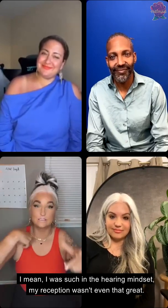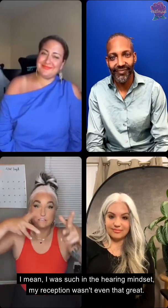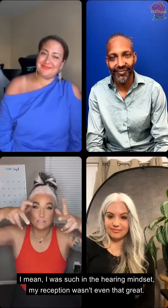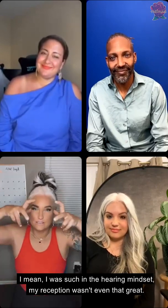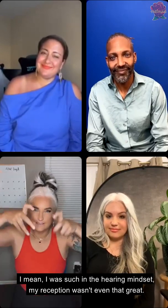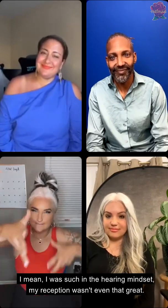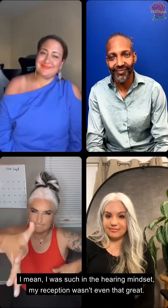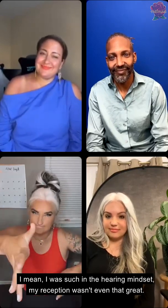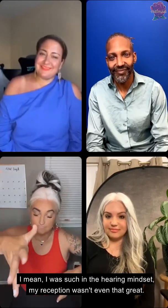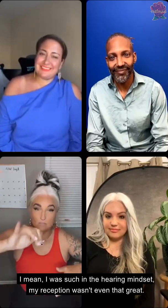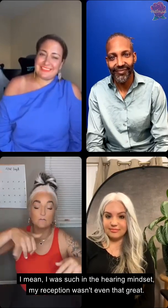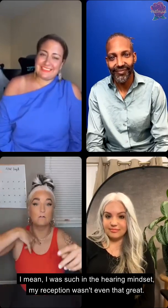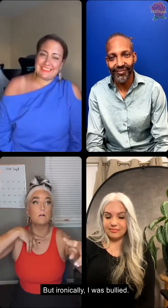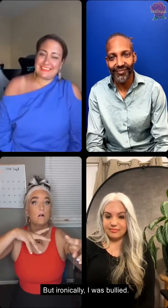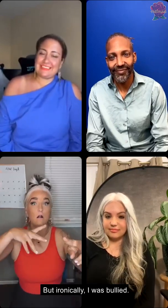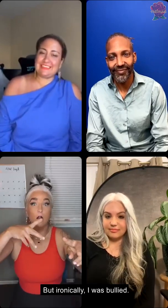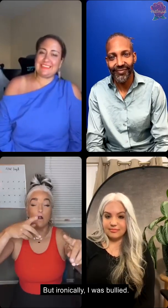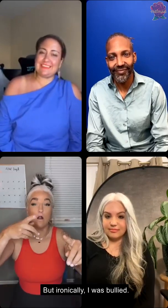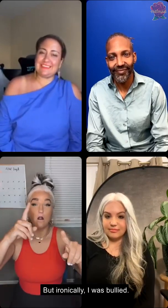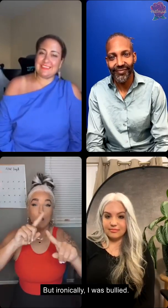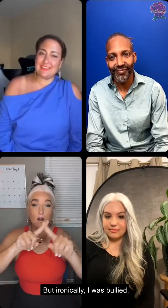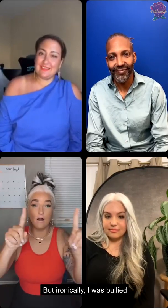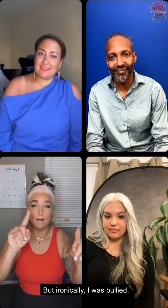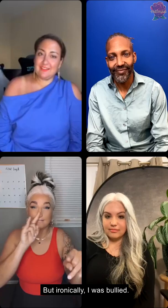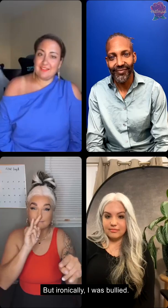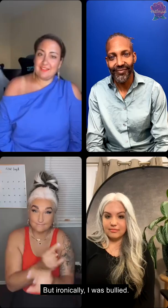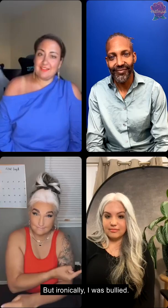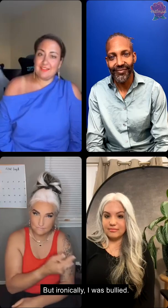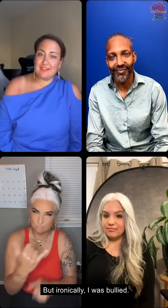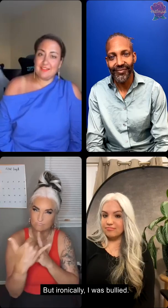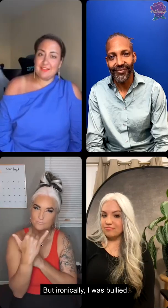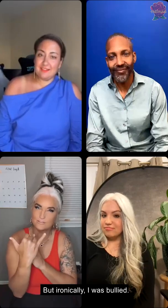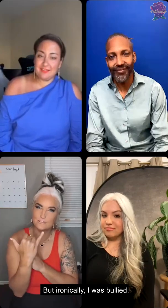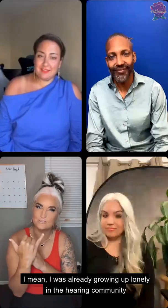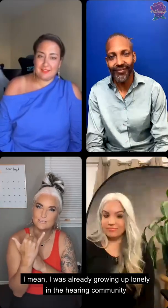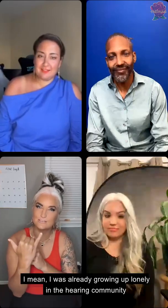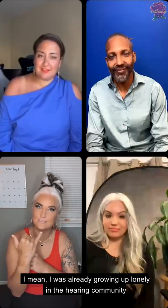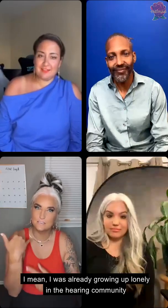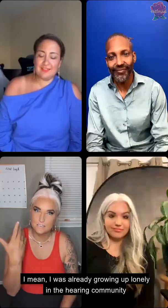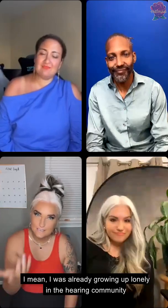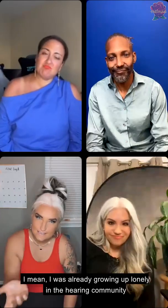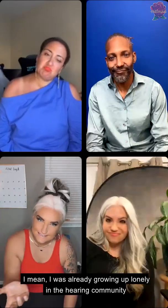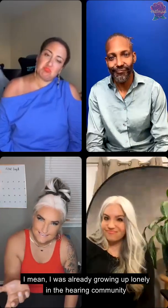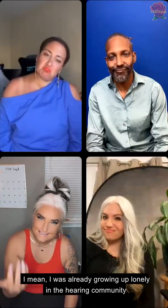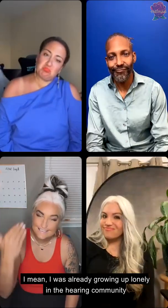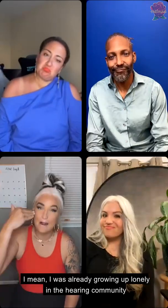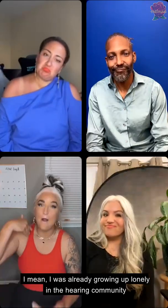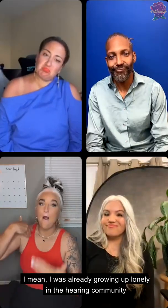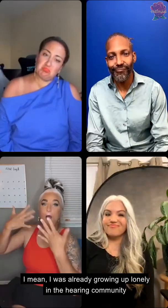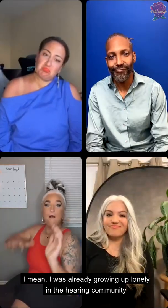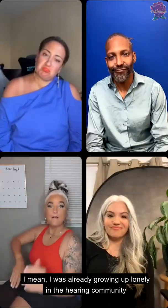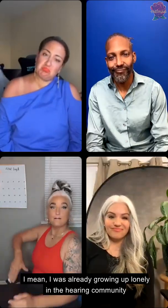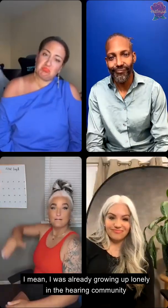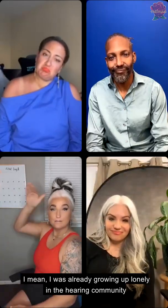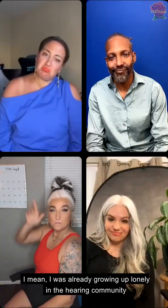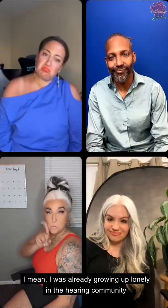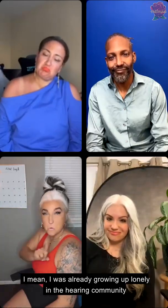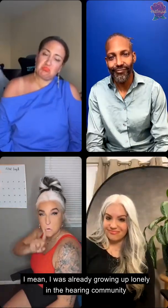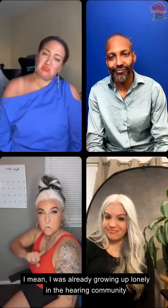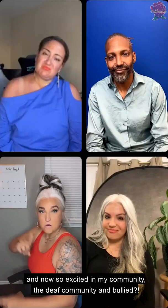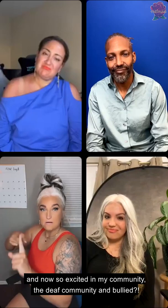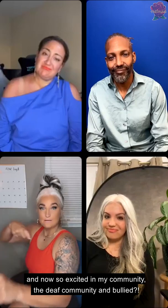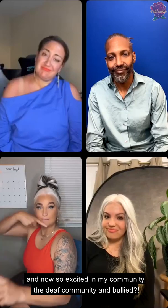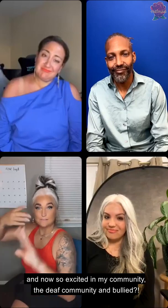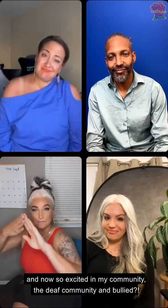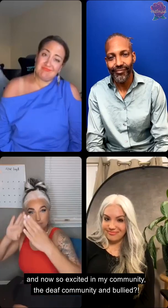hearing mindset. My receptive wasn't even that great. But ironically, I was bullied. I mean, I was already grown up lonely